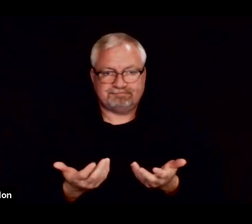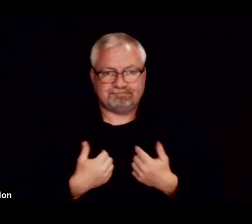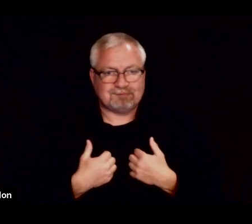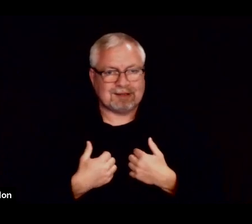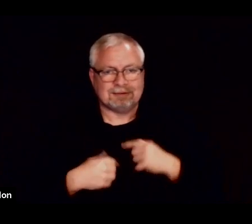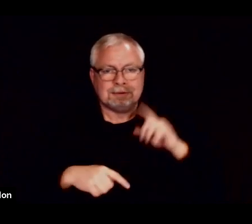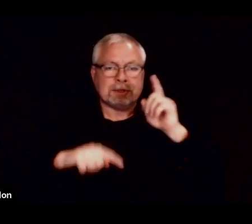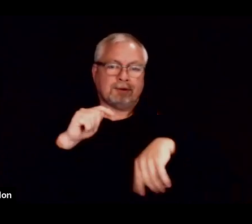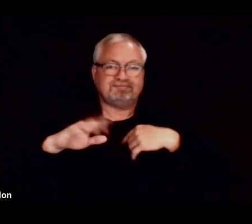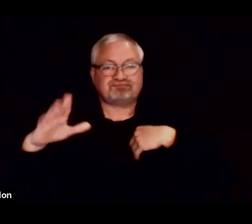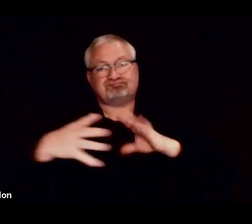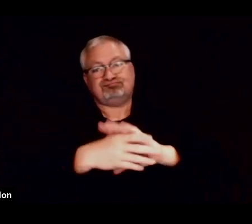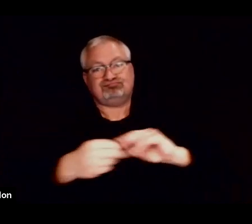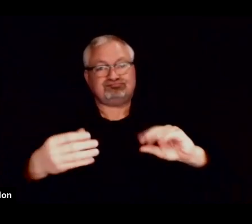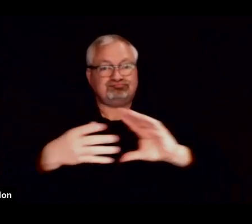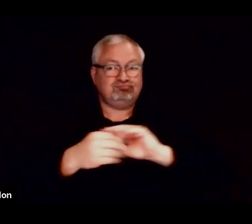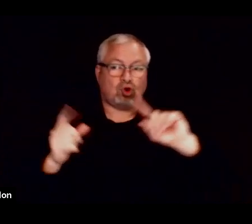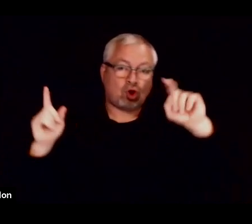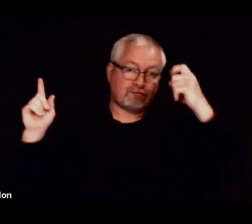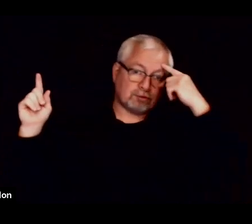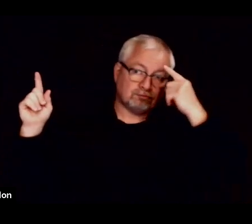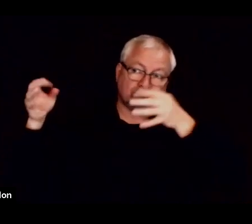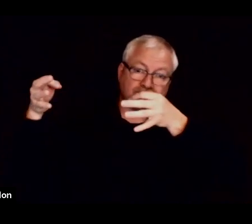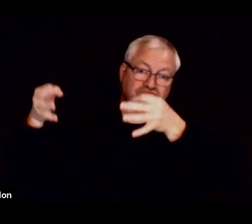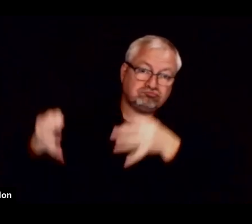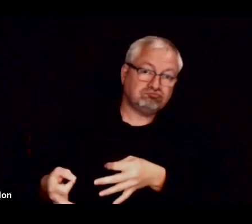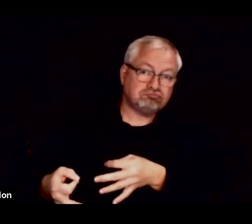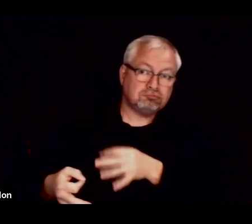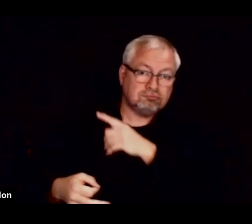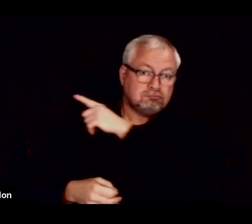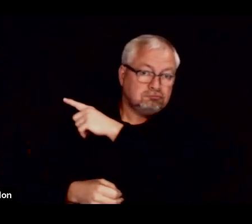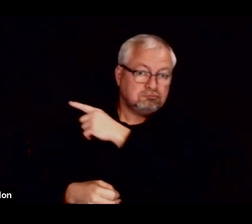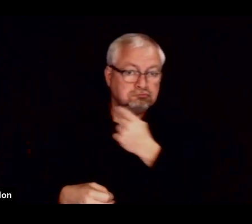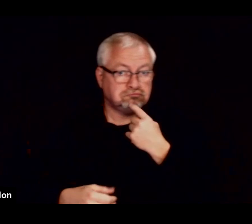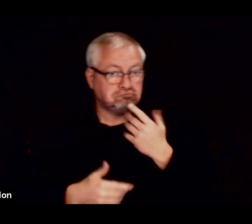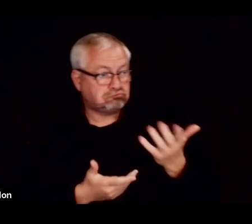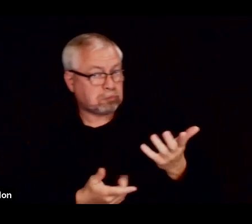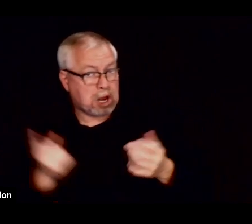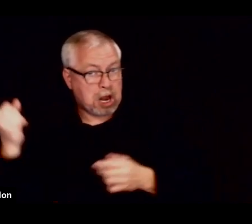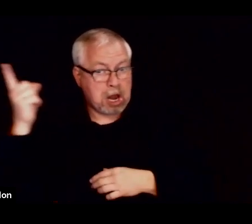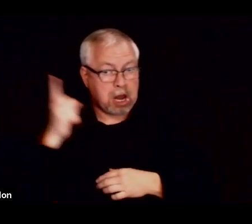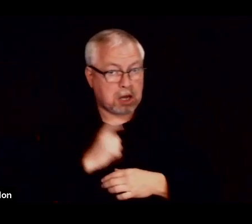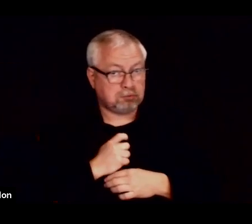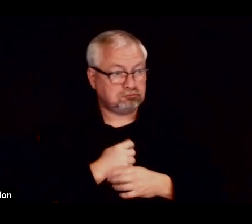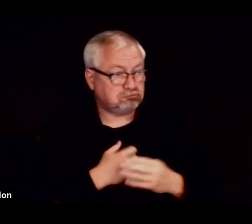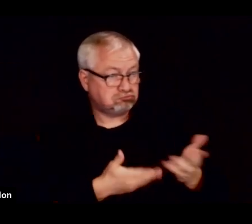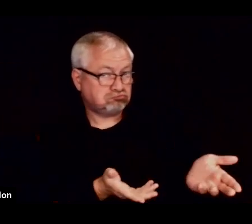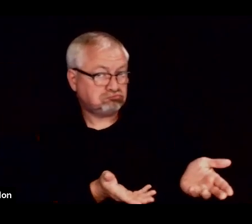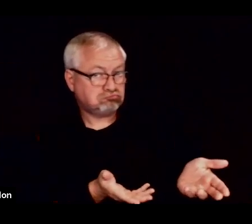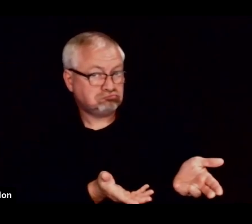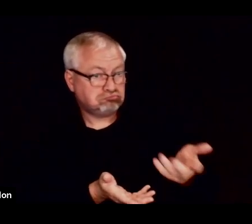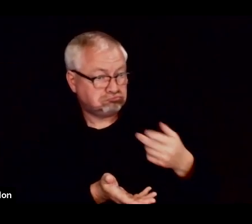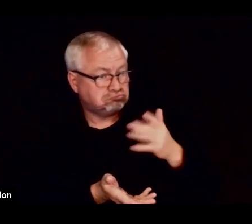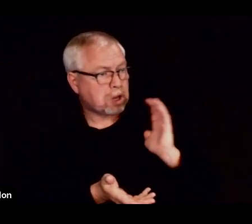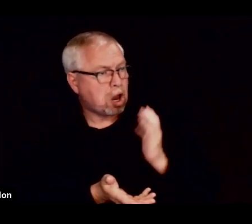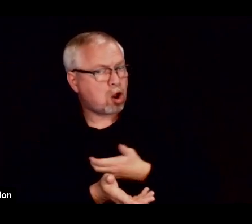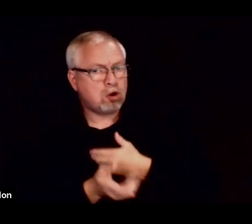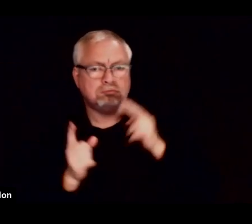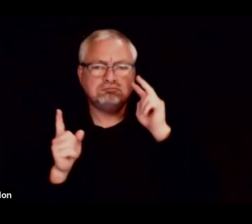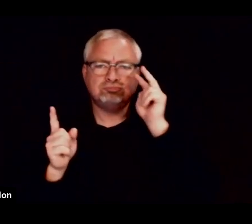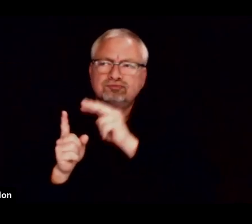the governor's thinking process, but he welcomed and heard us talk through a range of options.